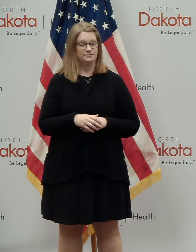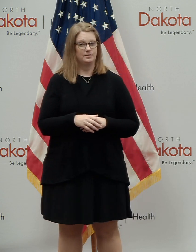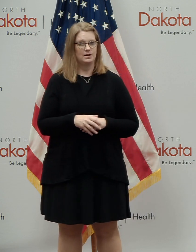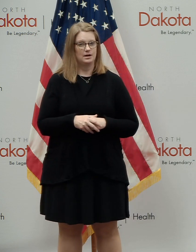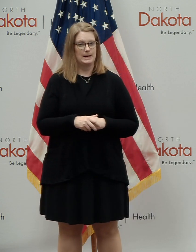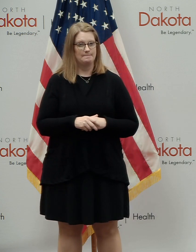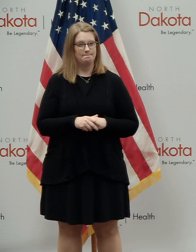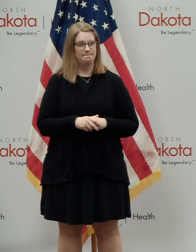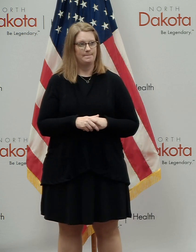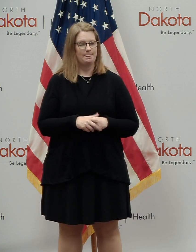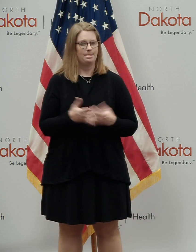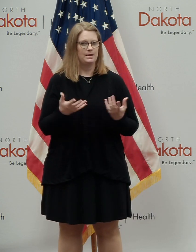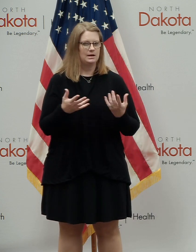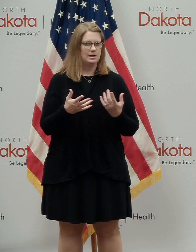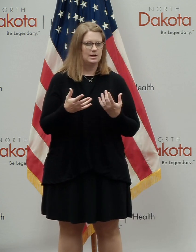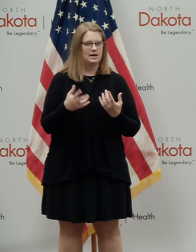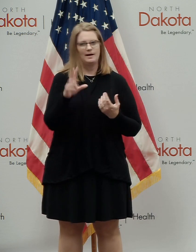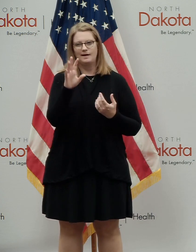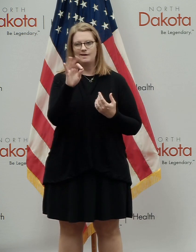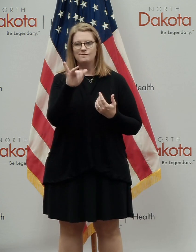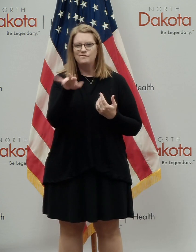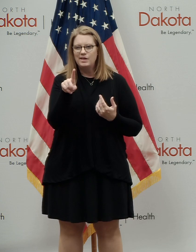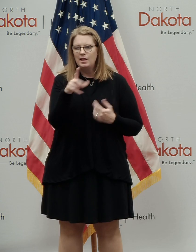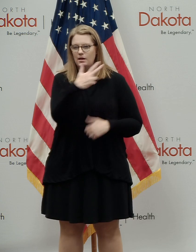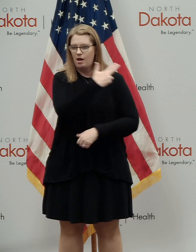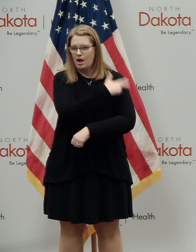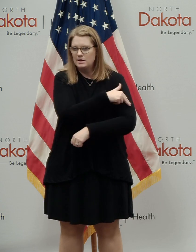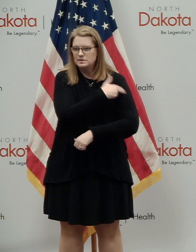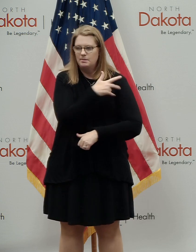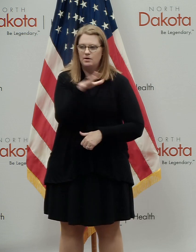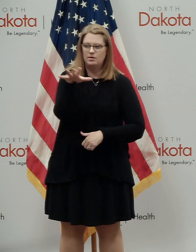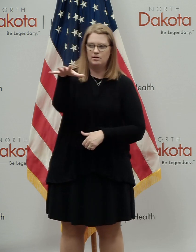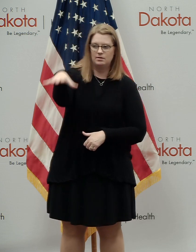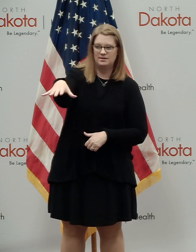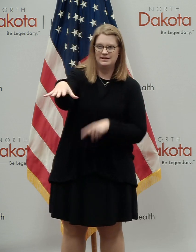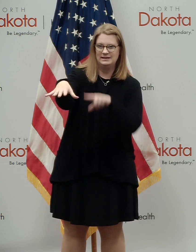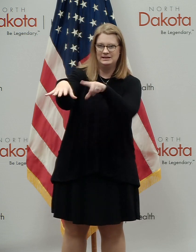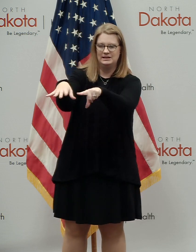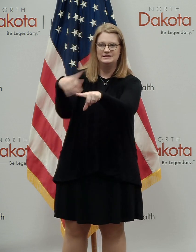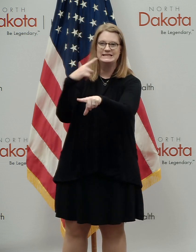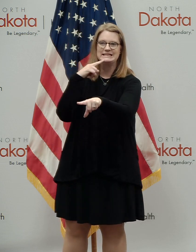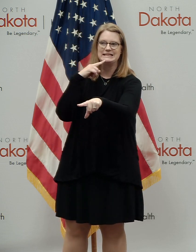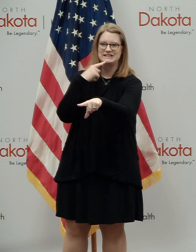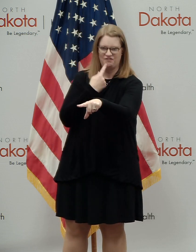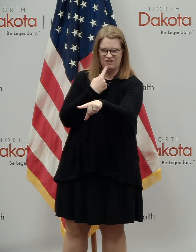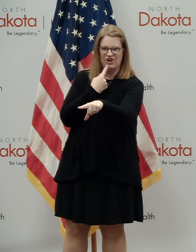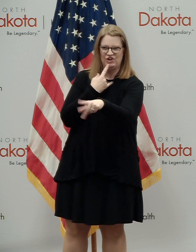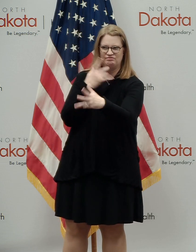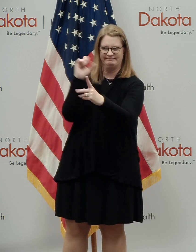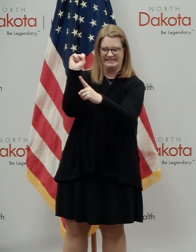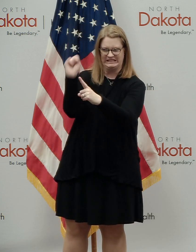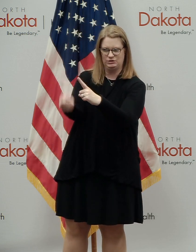that, a field hospital is really at a time of severe crisis.